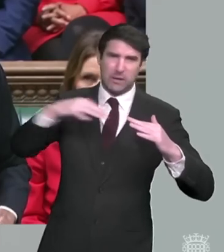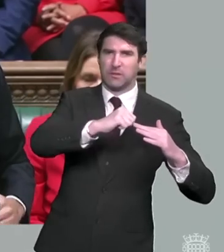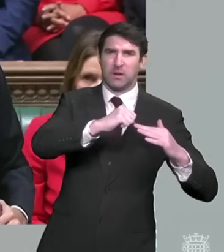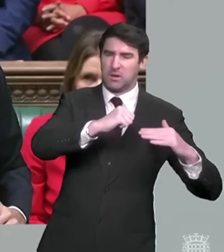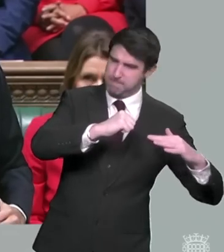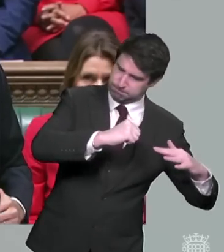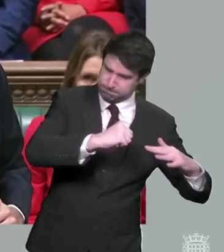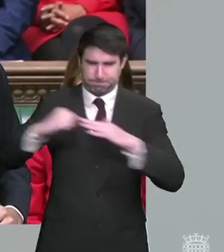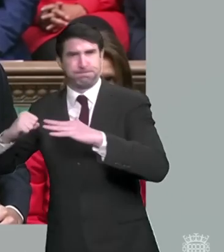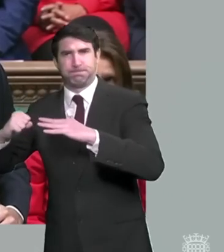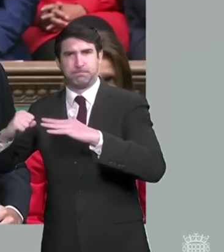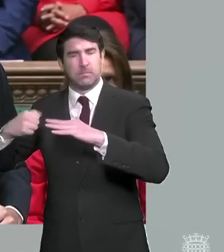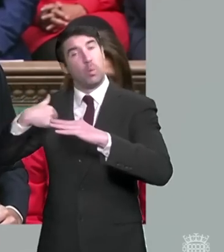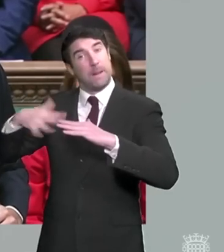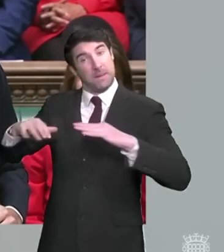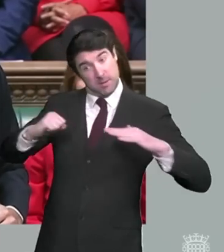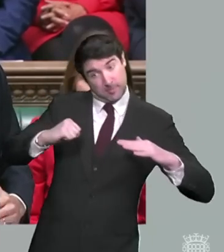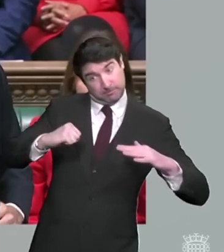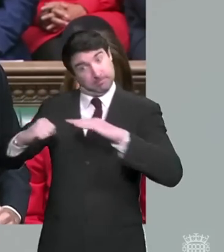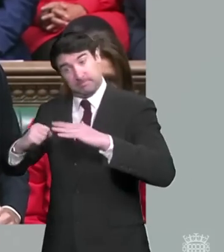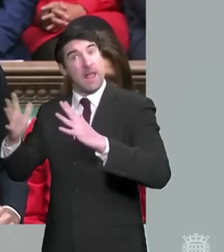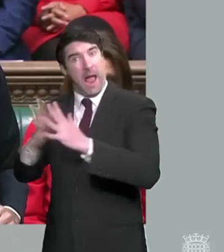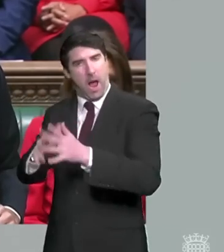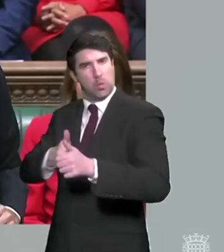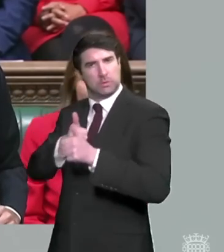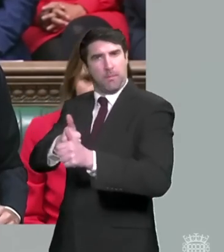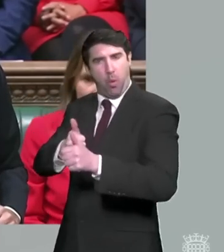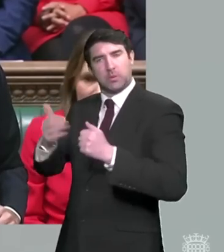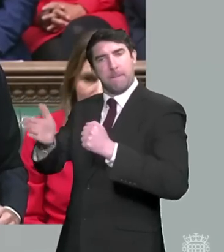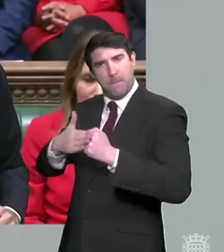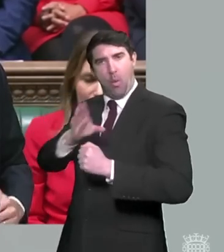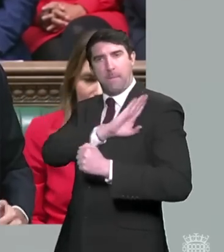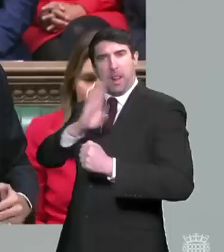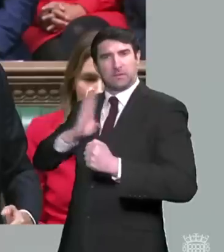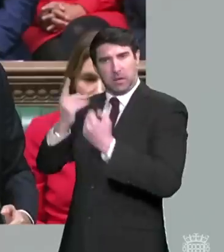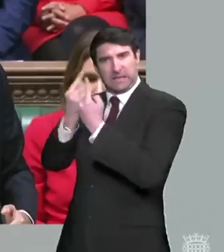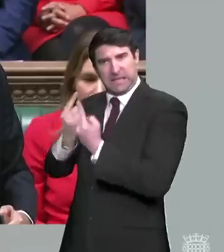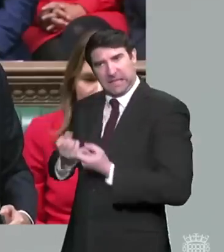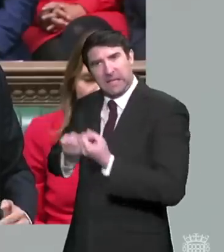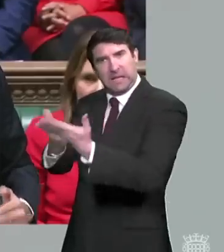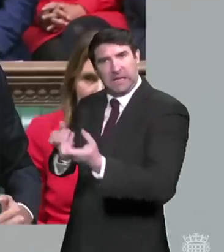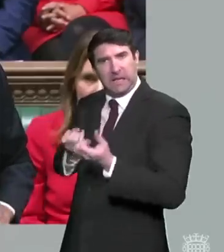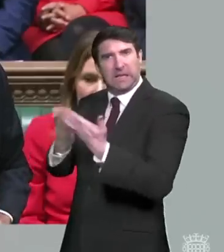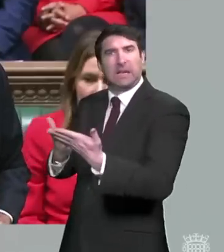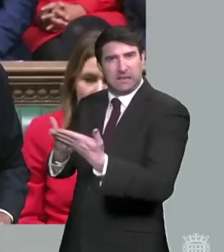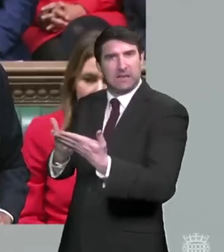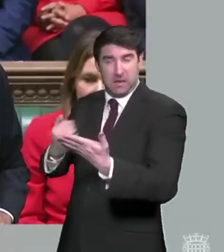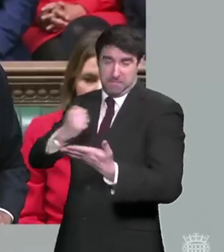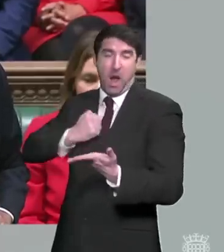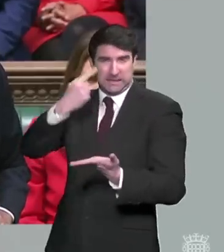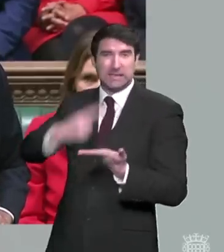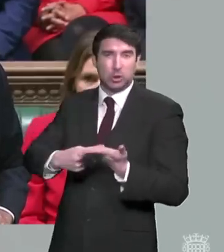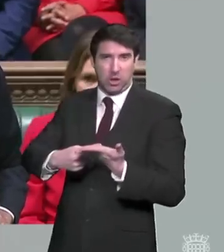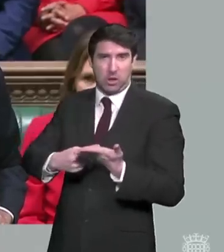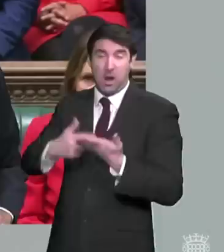support militarily for Ukraine this year. It's a decision that I took as Prime Minister. Today we are going even further, not just having